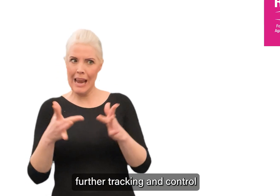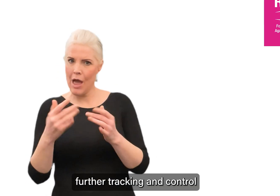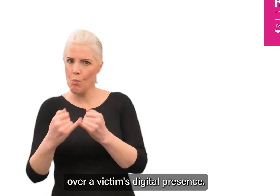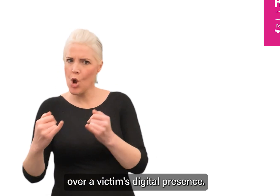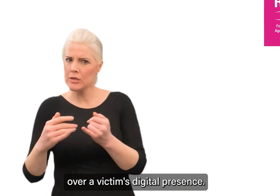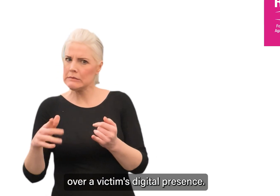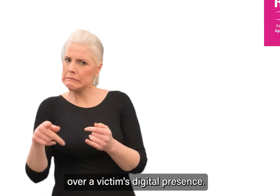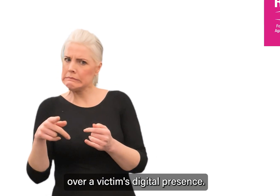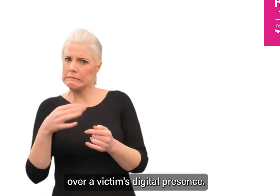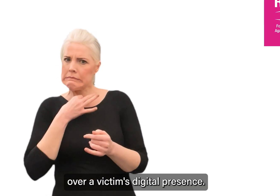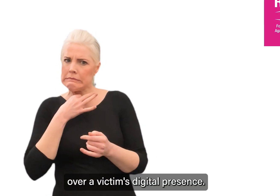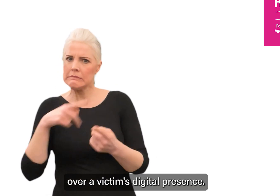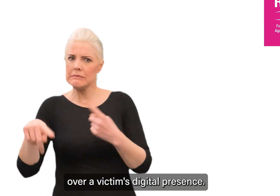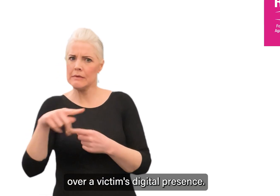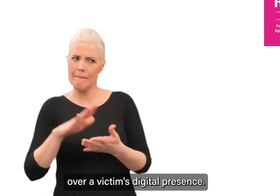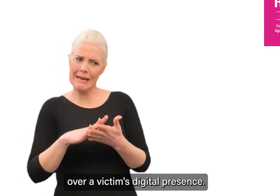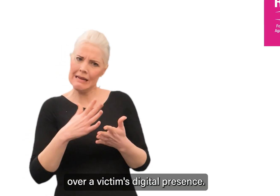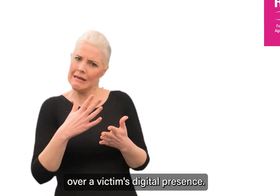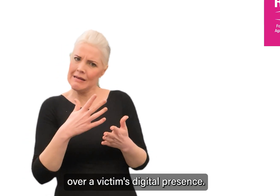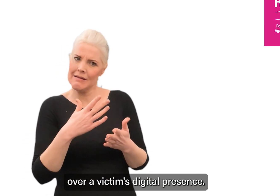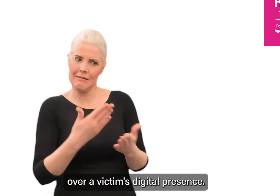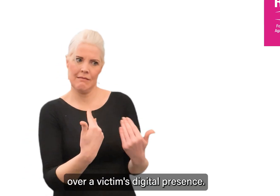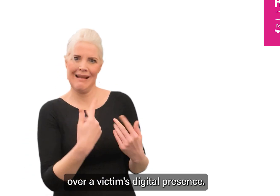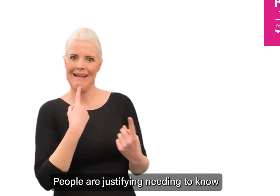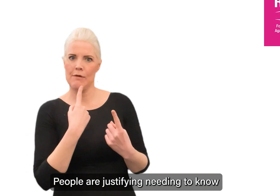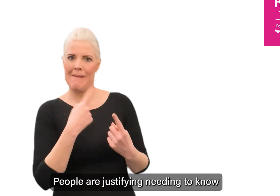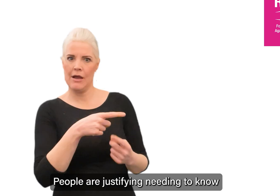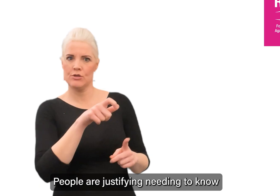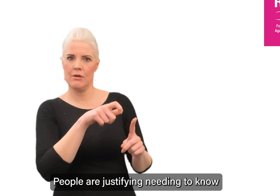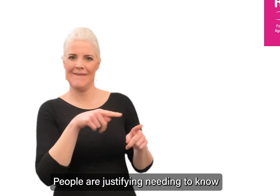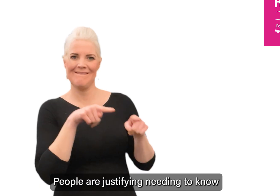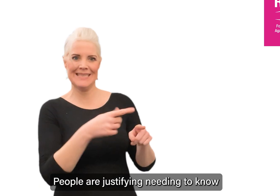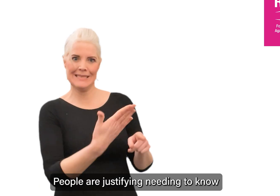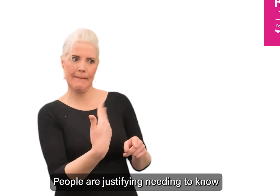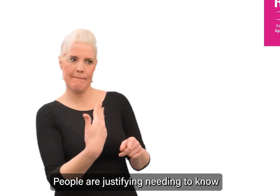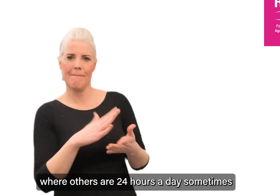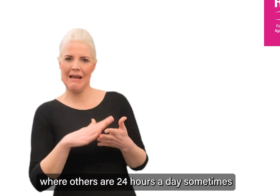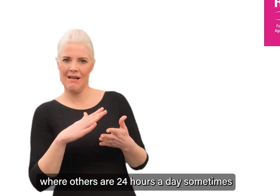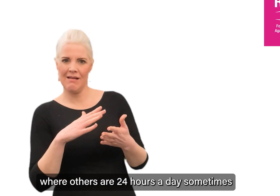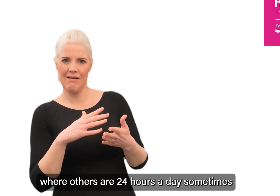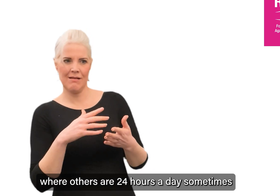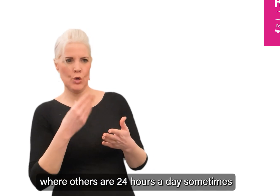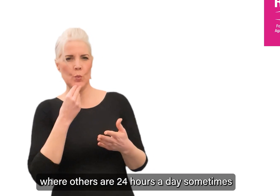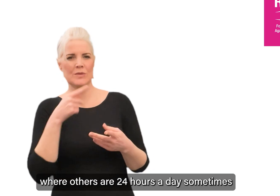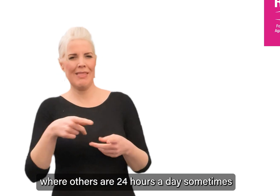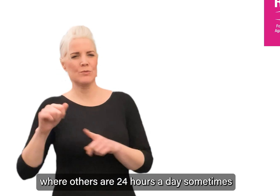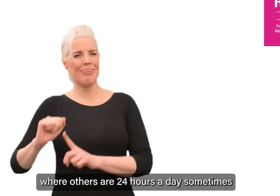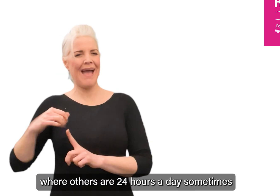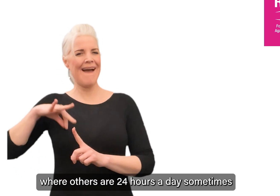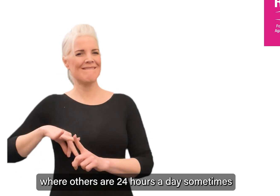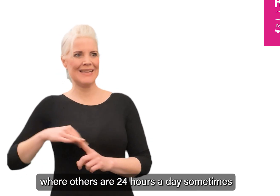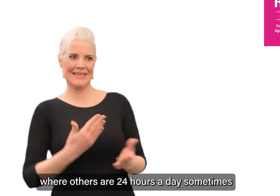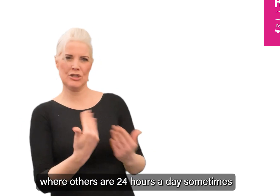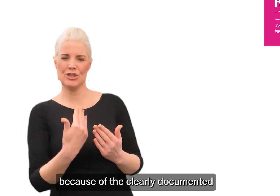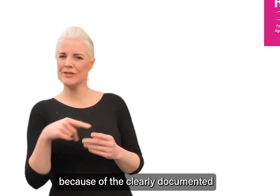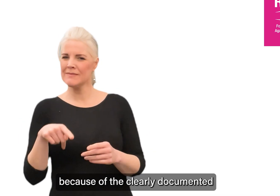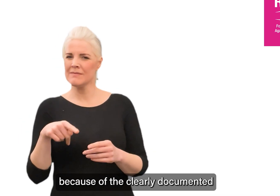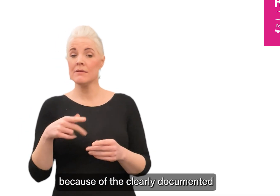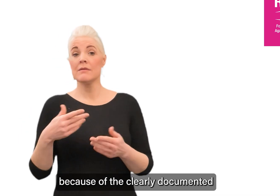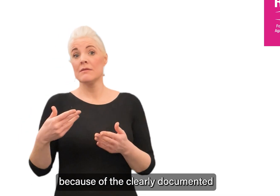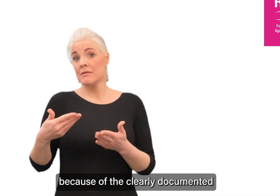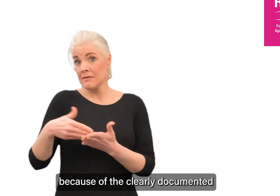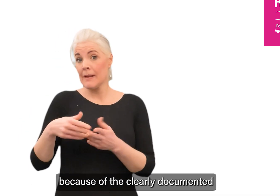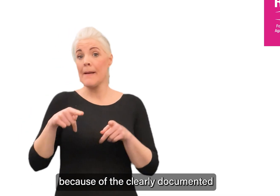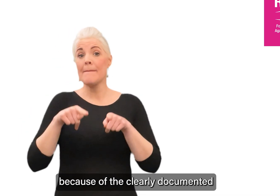and control over a victim's digital presence. People are justifying needing to know where others are 24 hours a day sometimes because